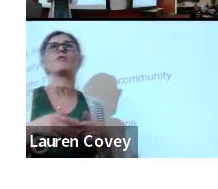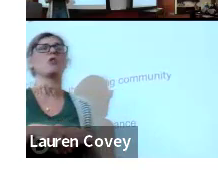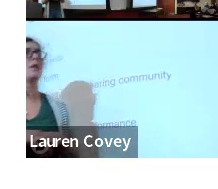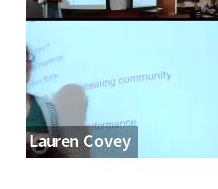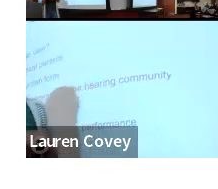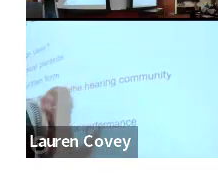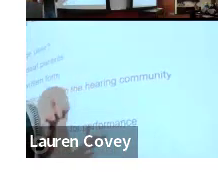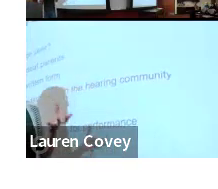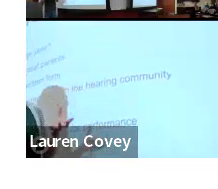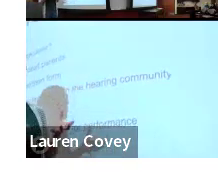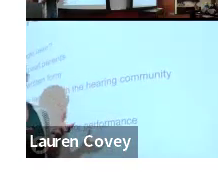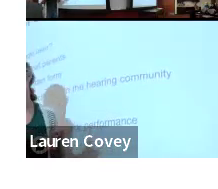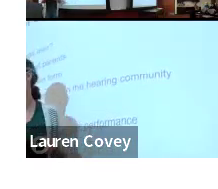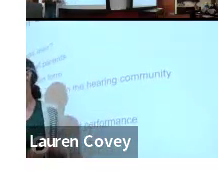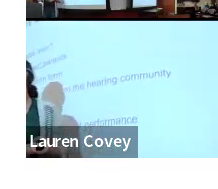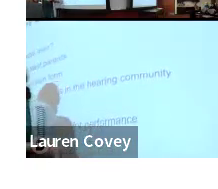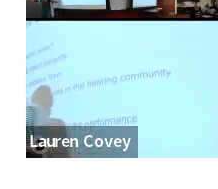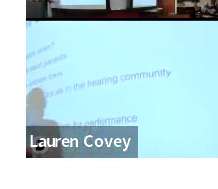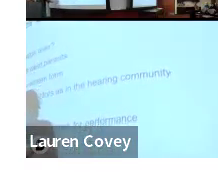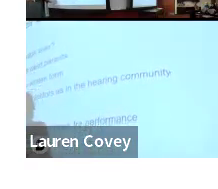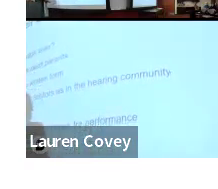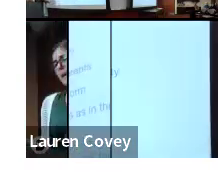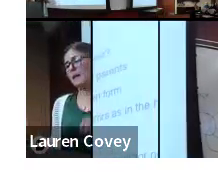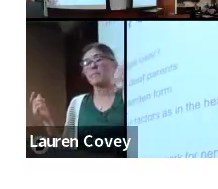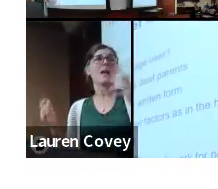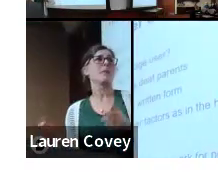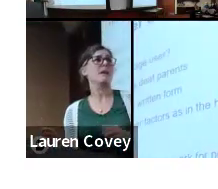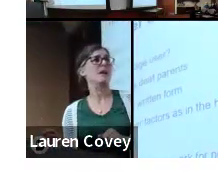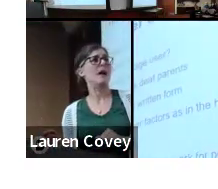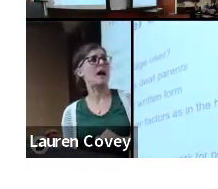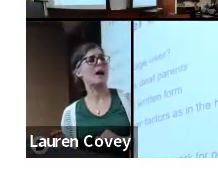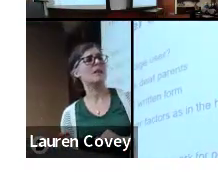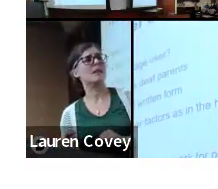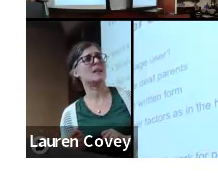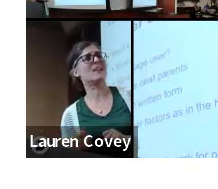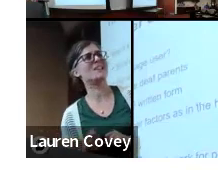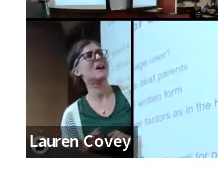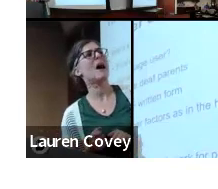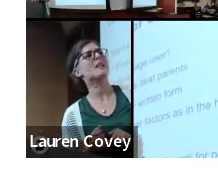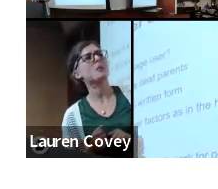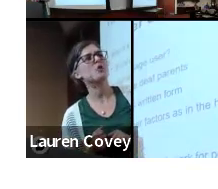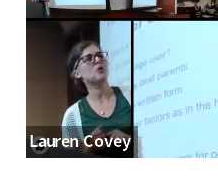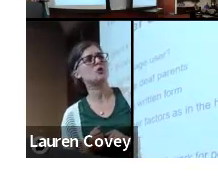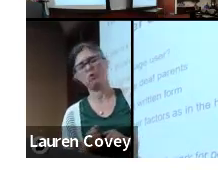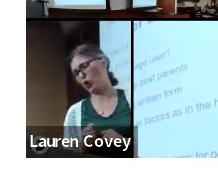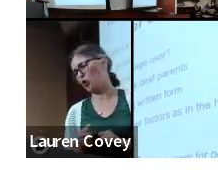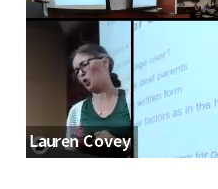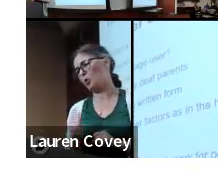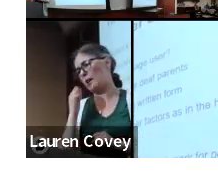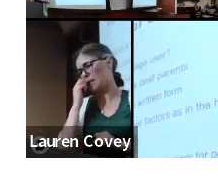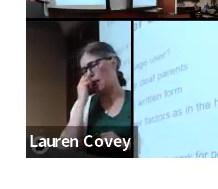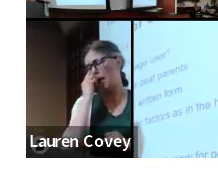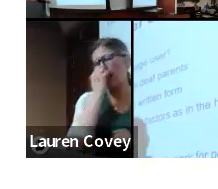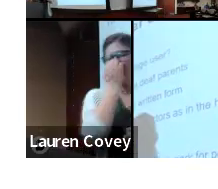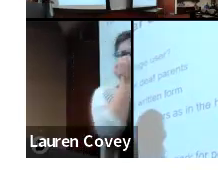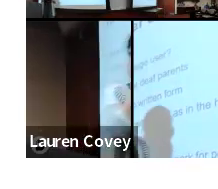good way of talking about a language as a whole? Maybe. I think we shouldn't just do